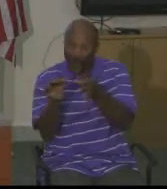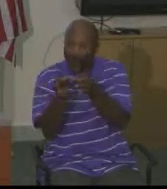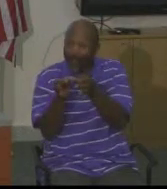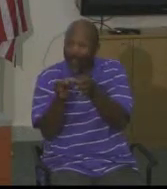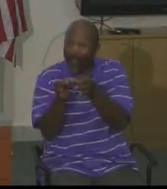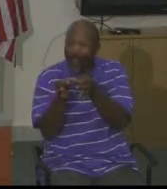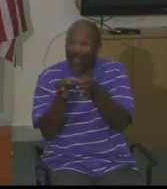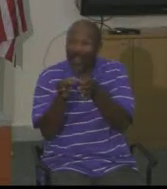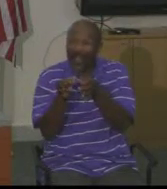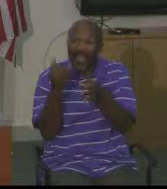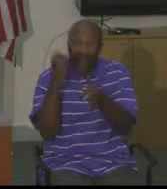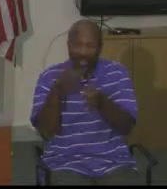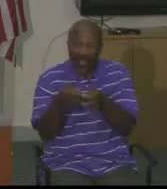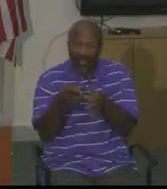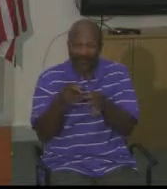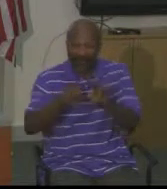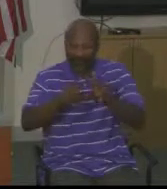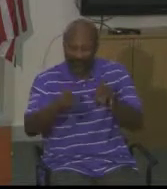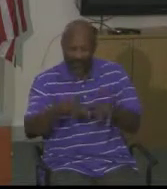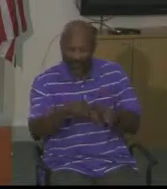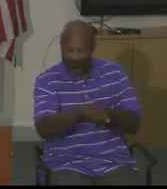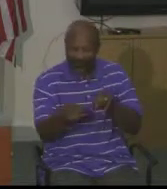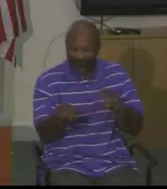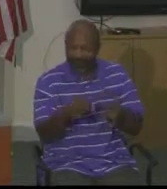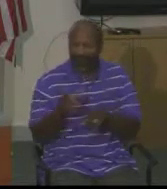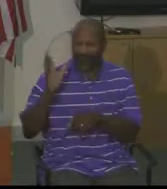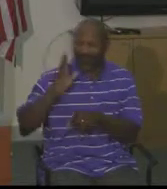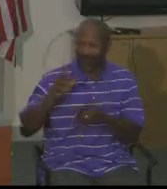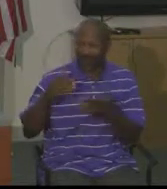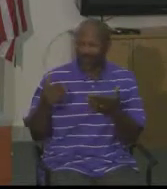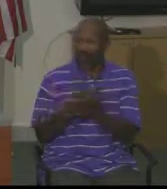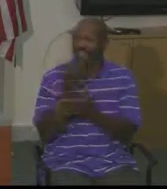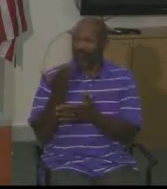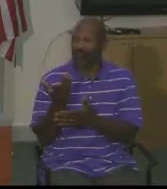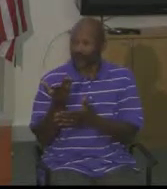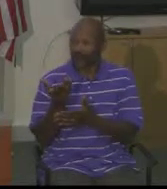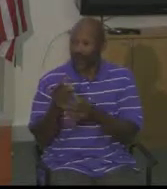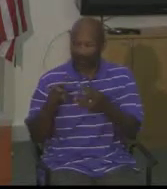to get around the fact that the formats have changed over the years.